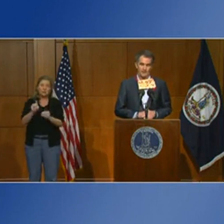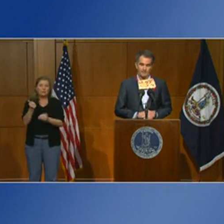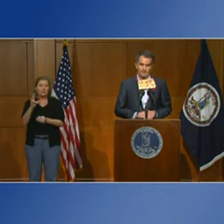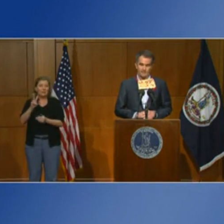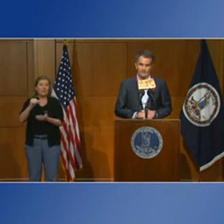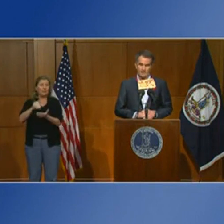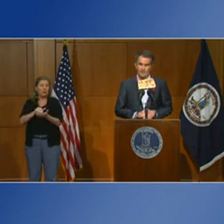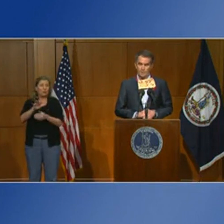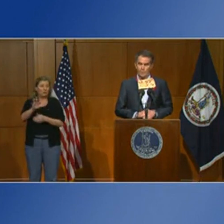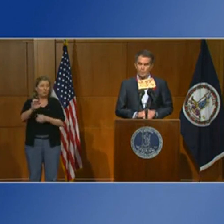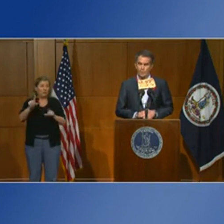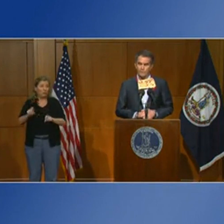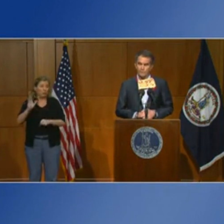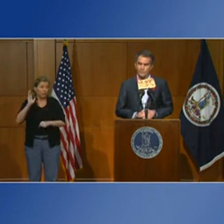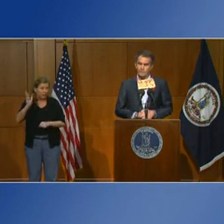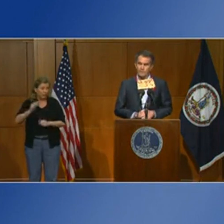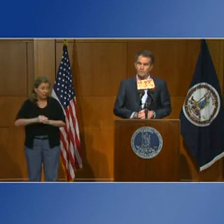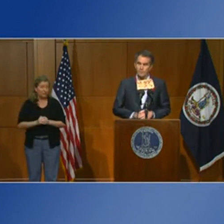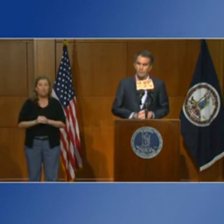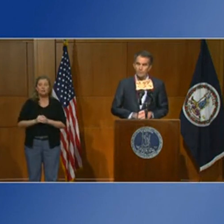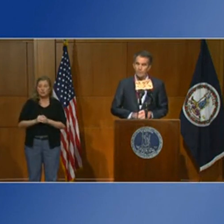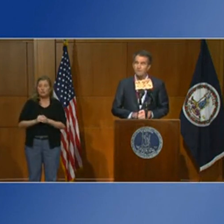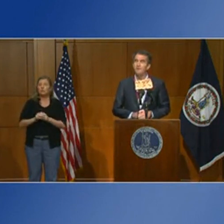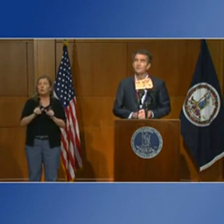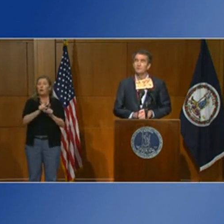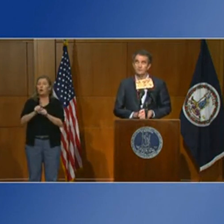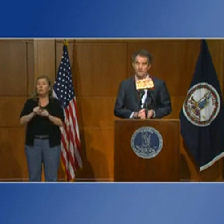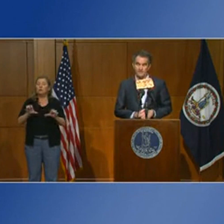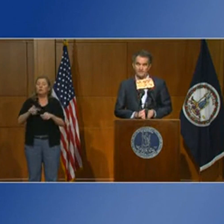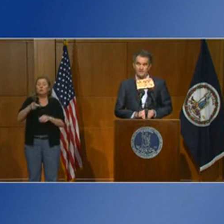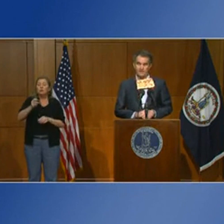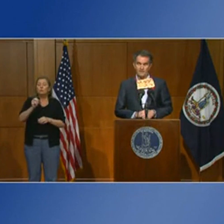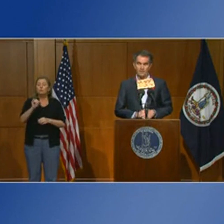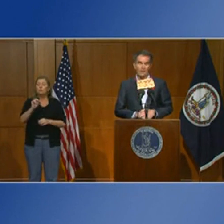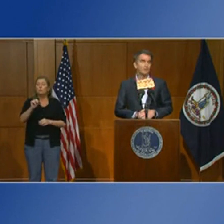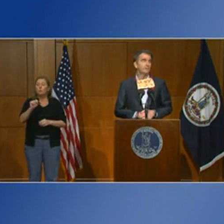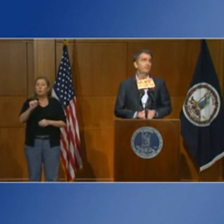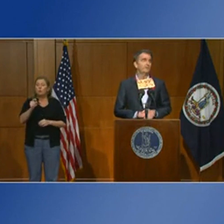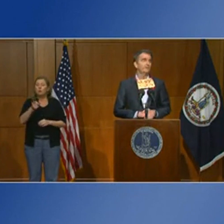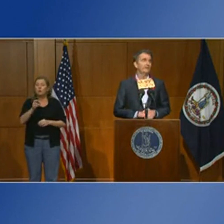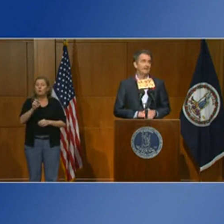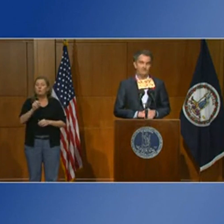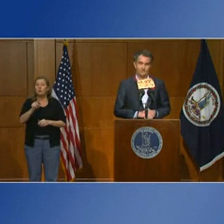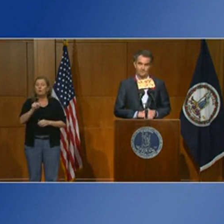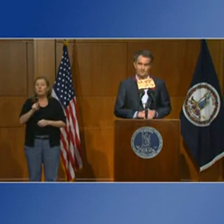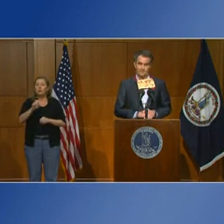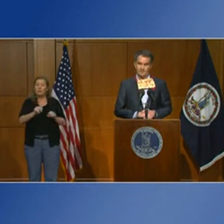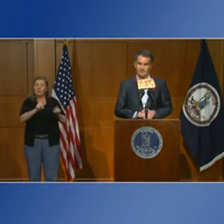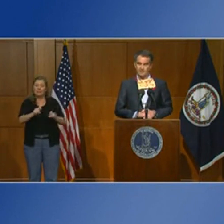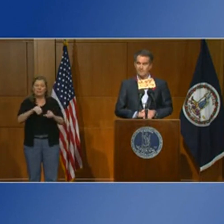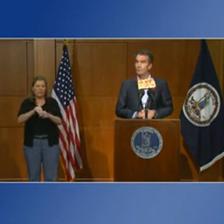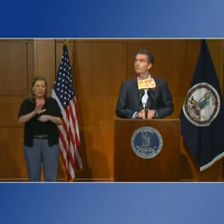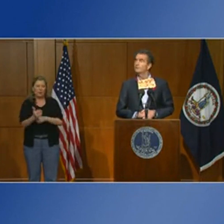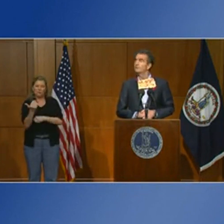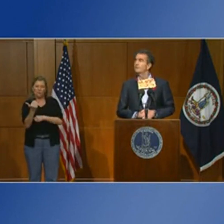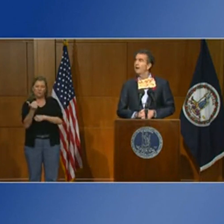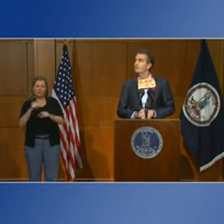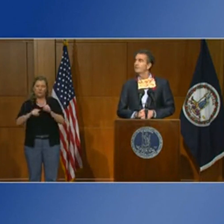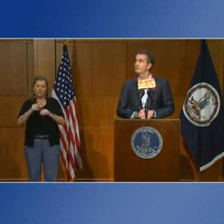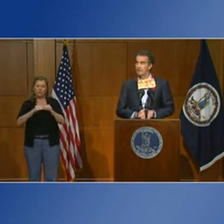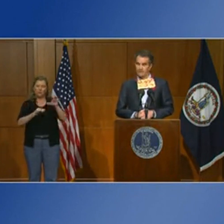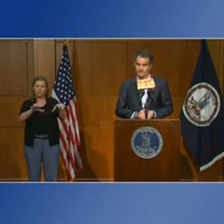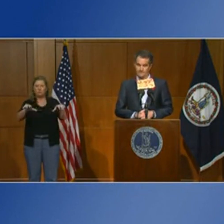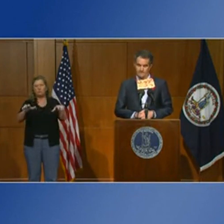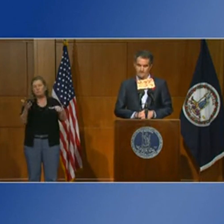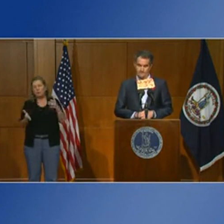17,500 tests. We'll also be doing point prevalence surveys in approximately 15 facilities with